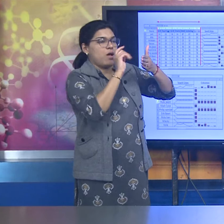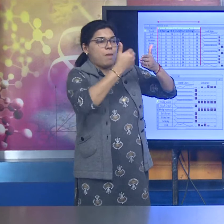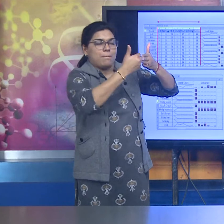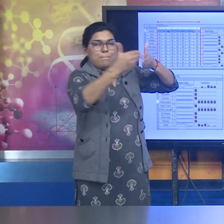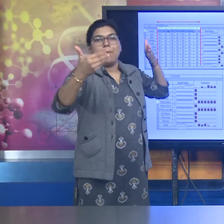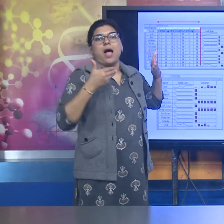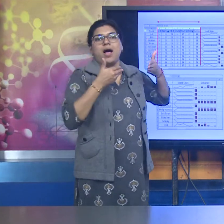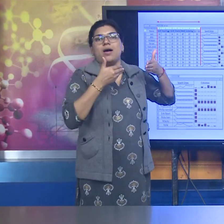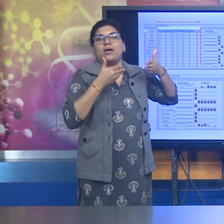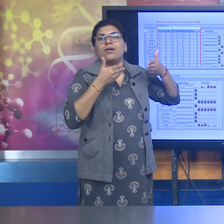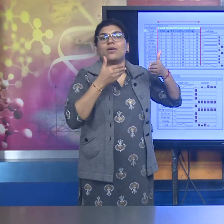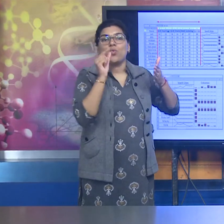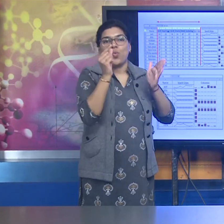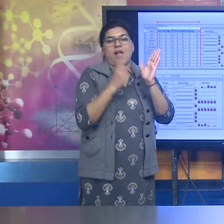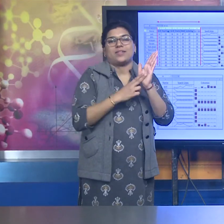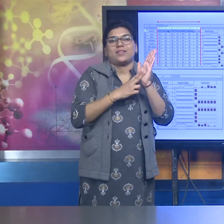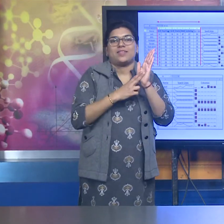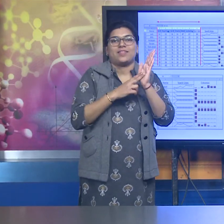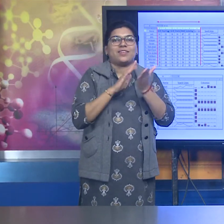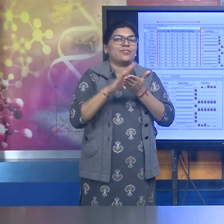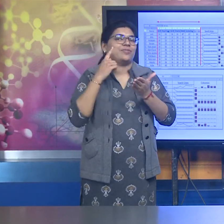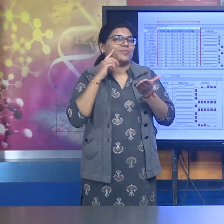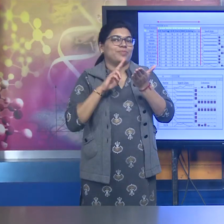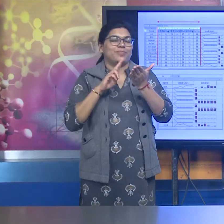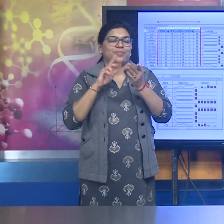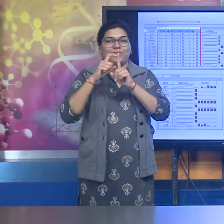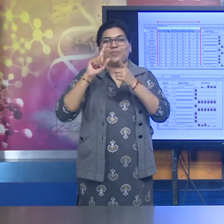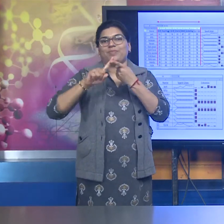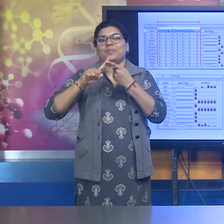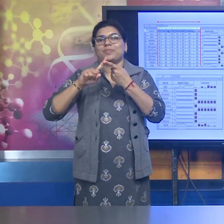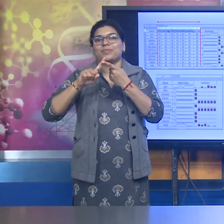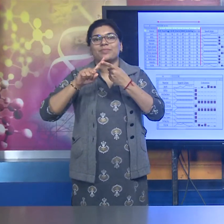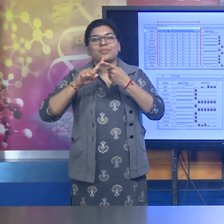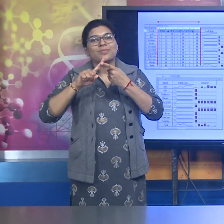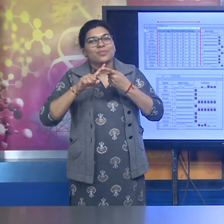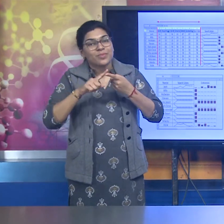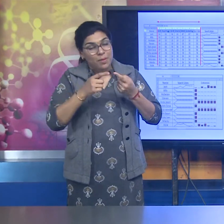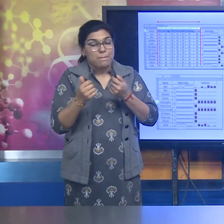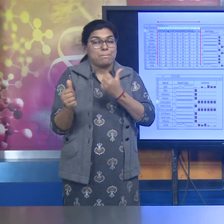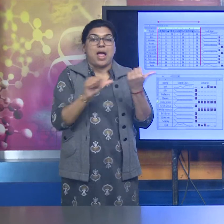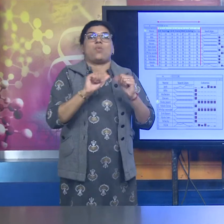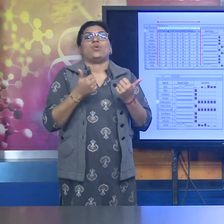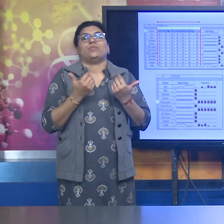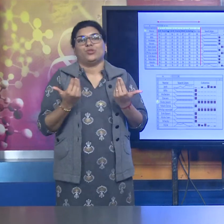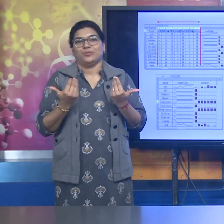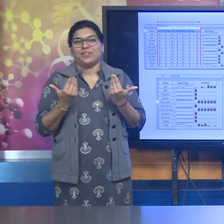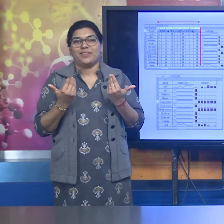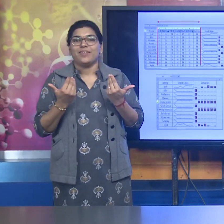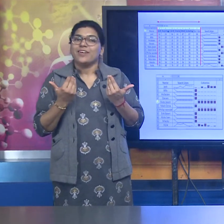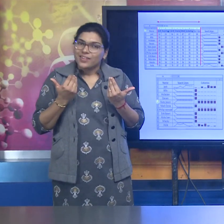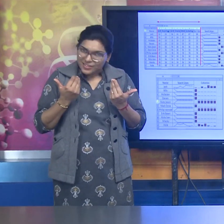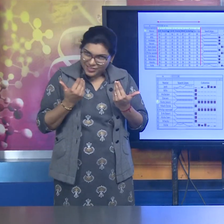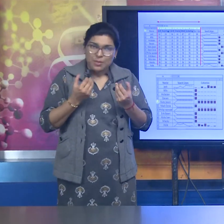easily what are required by them and not only the whole thing.